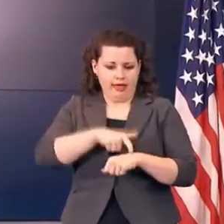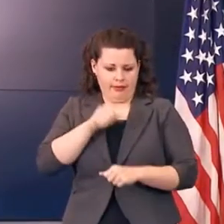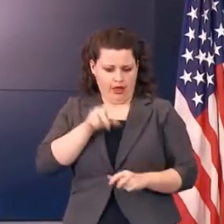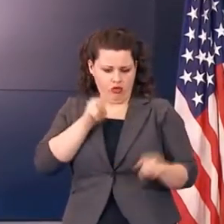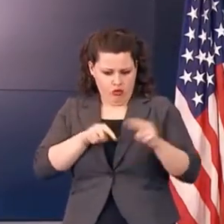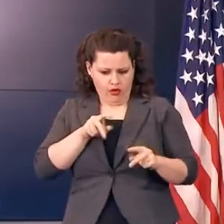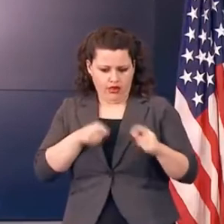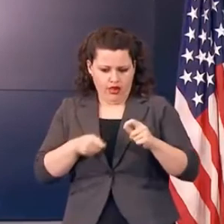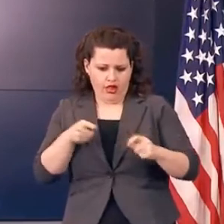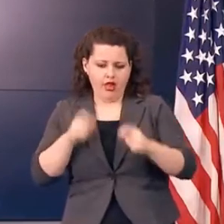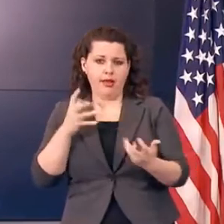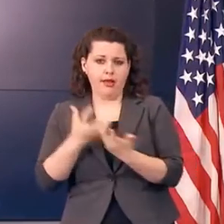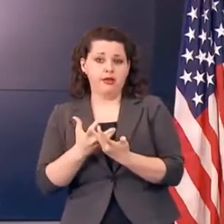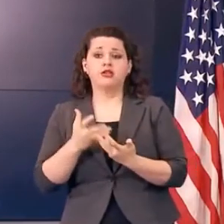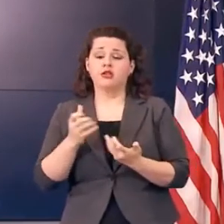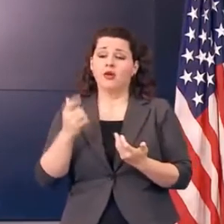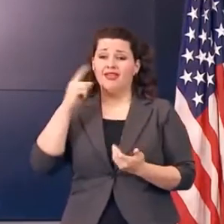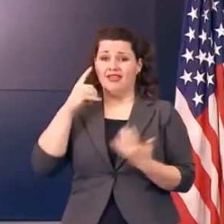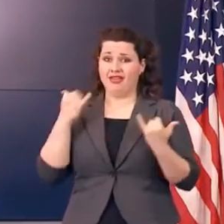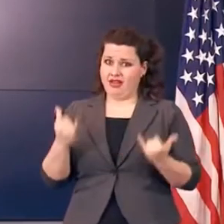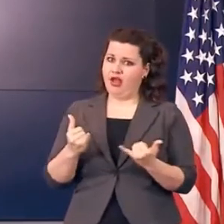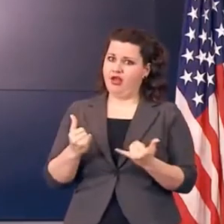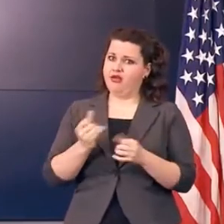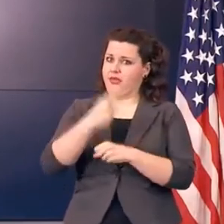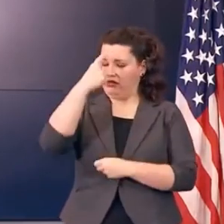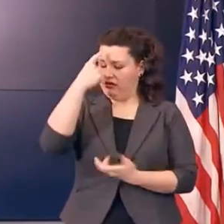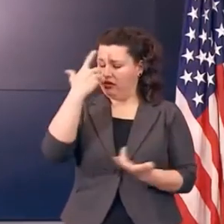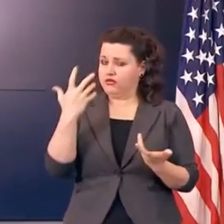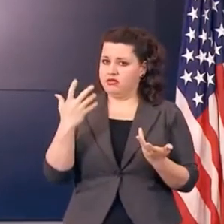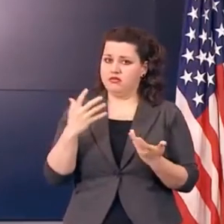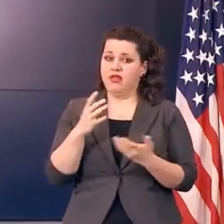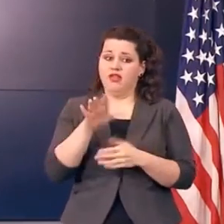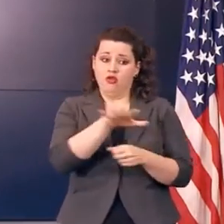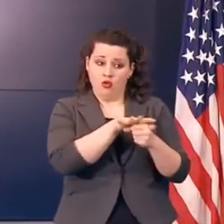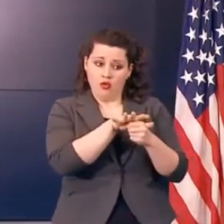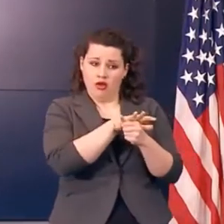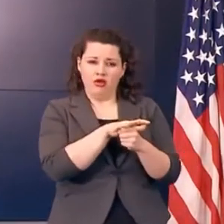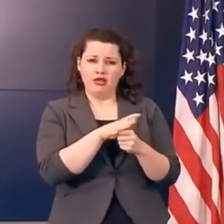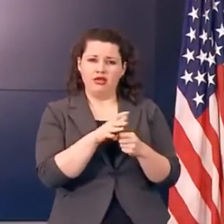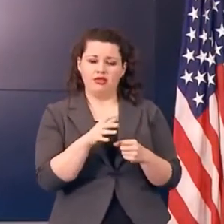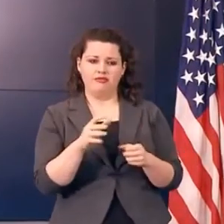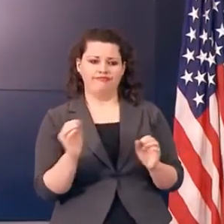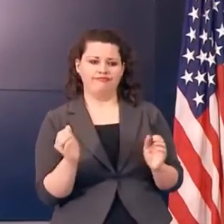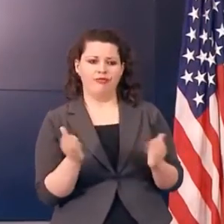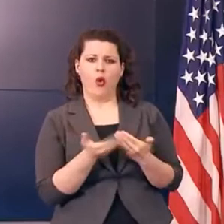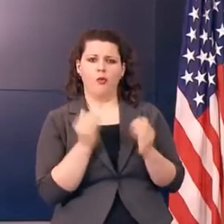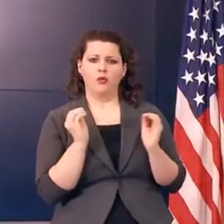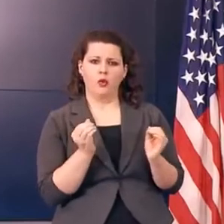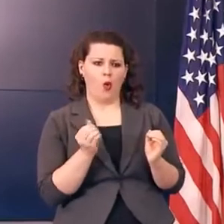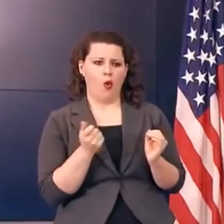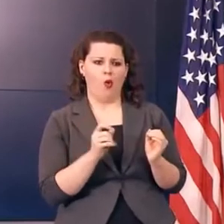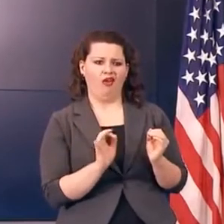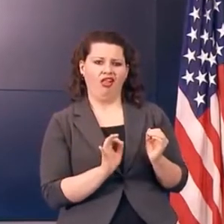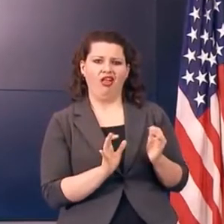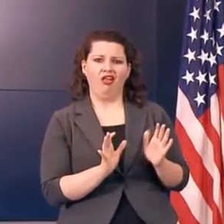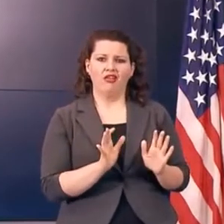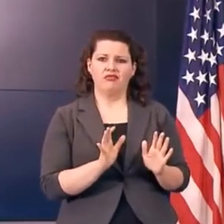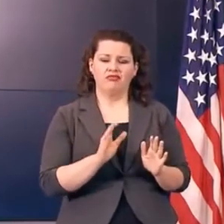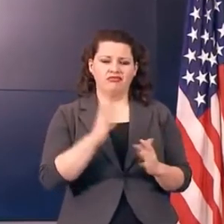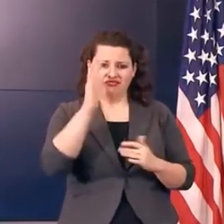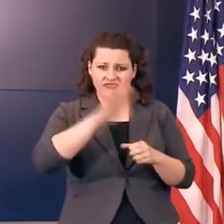makes sense to start to loosen up in areas that have seen little to no virus